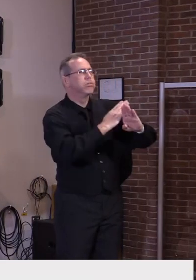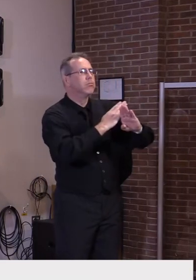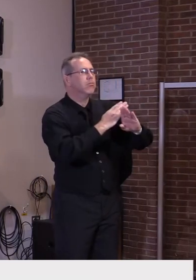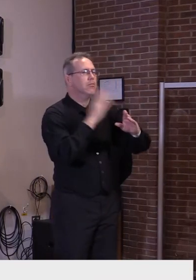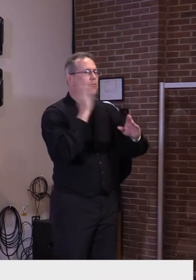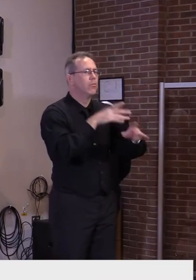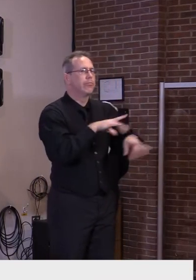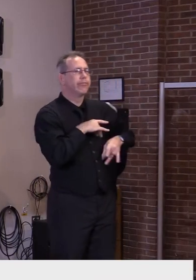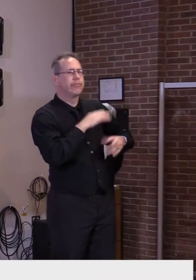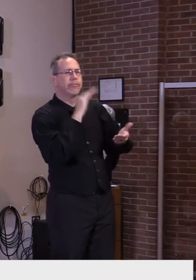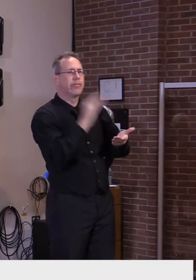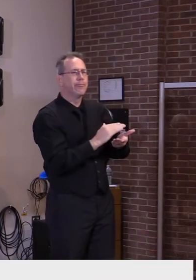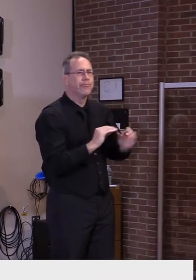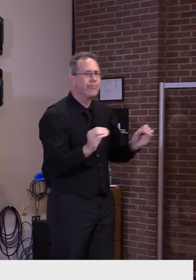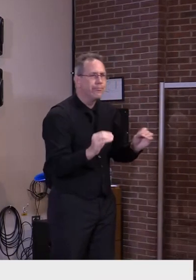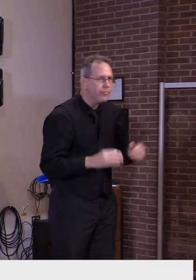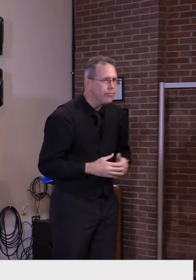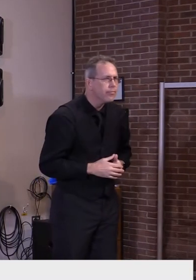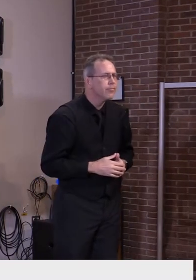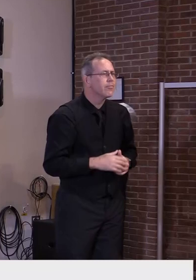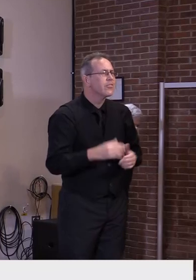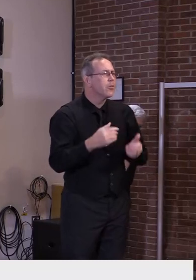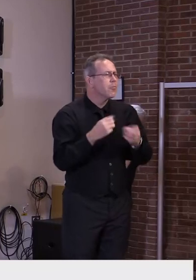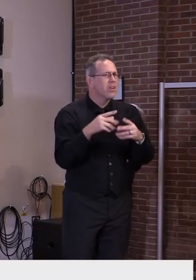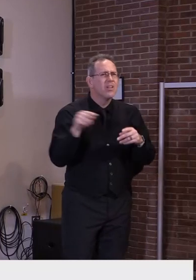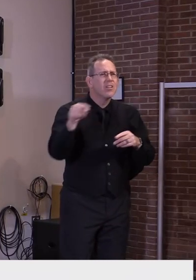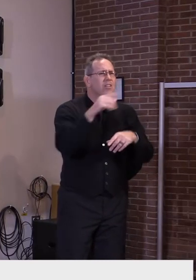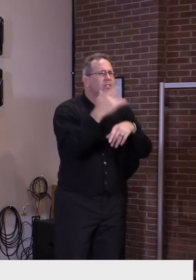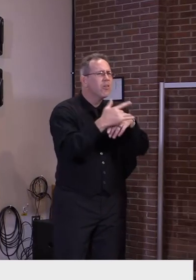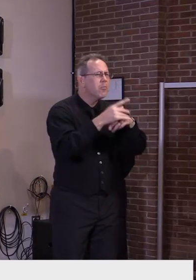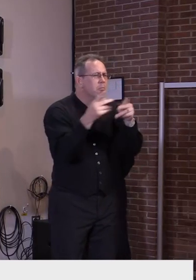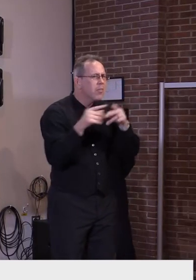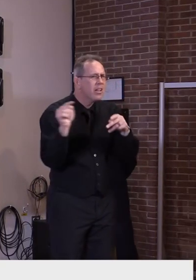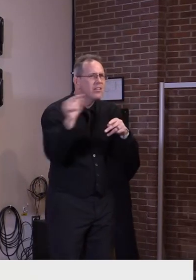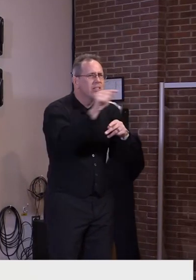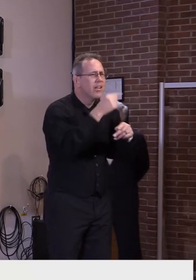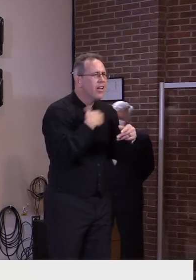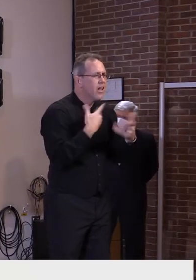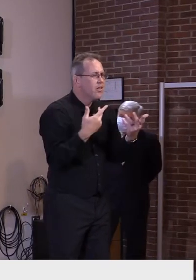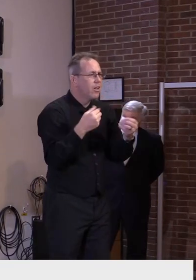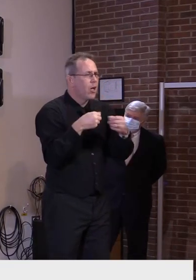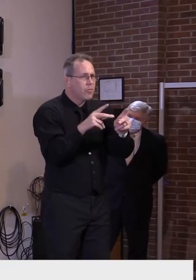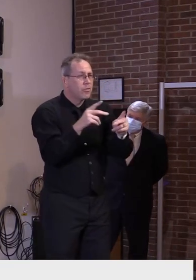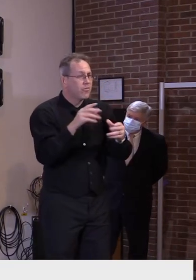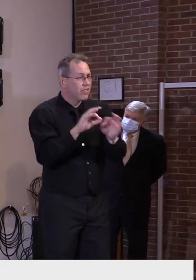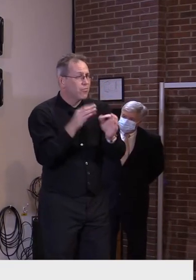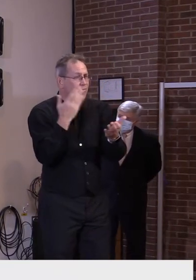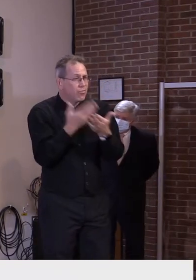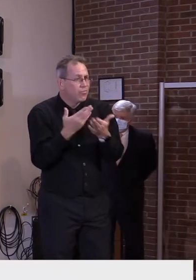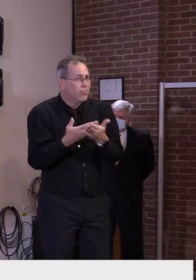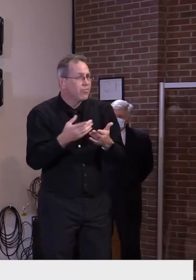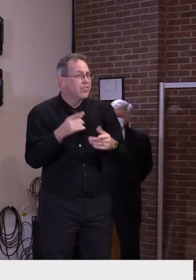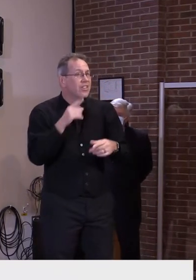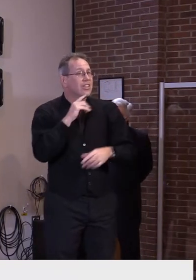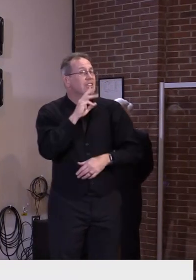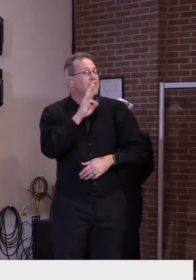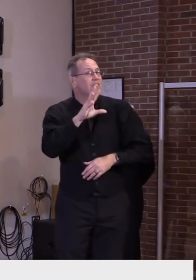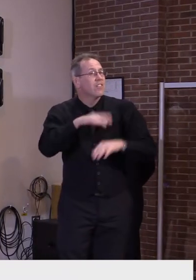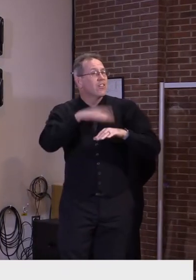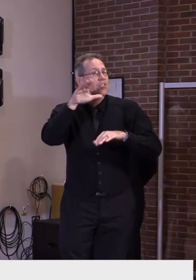to facilitate that. And we're seeing in the 60 to 65 and older age group, it's having a significant impact